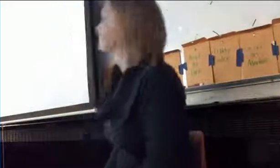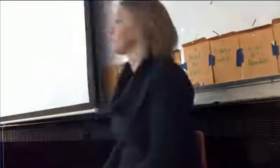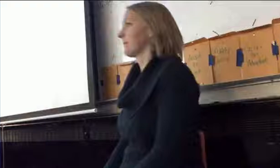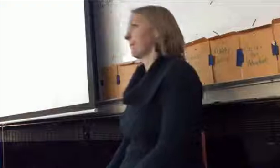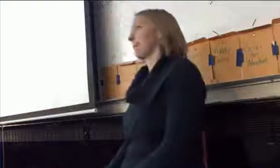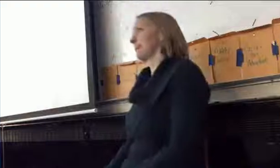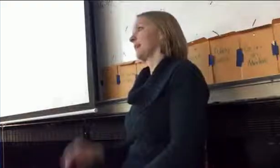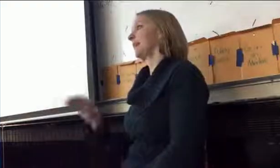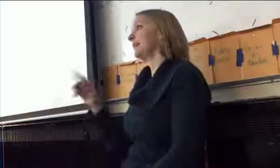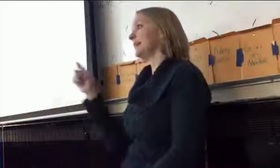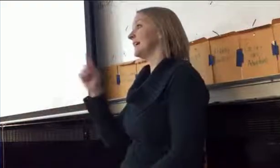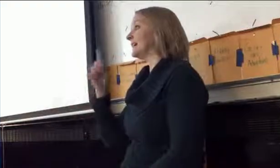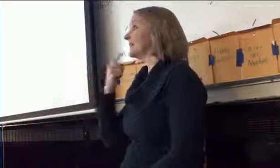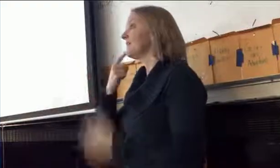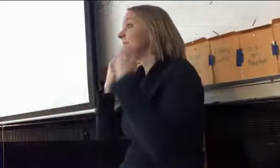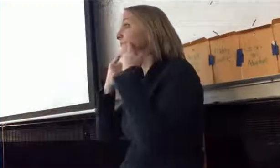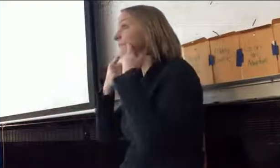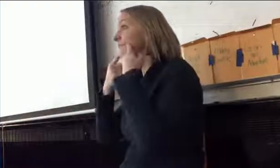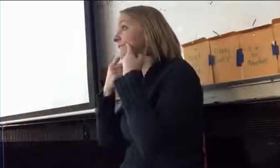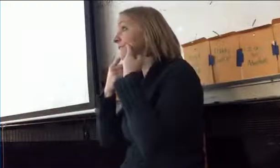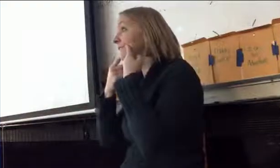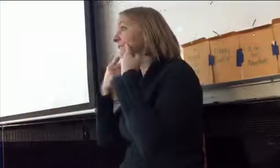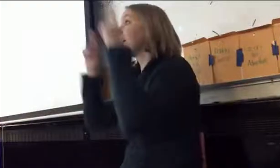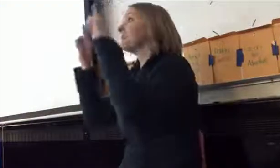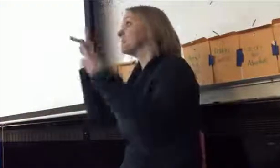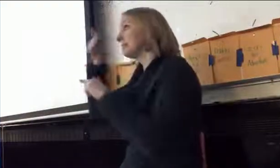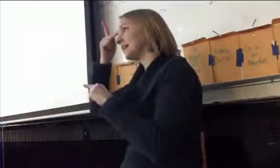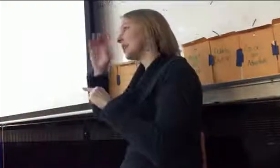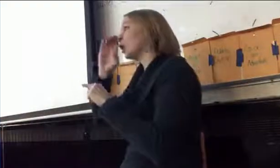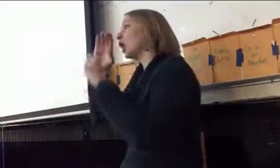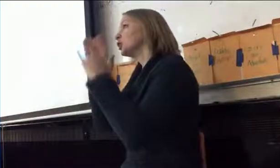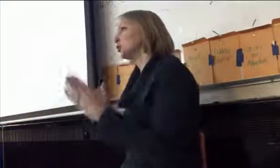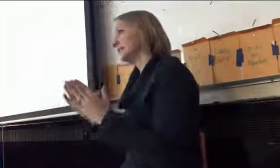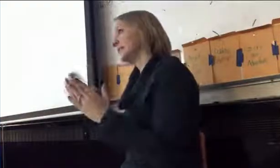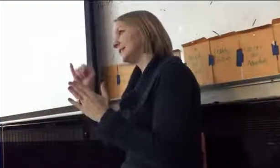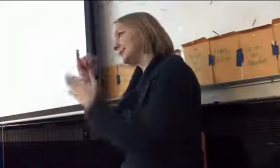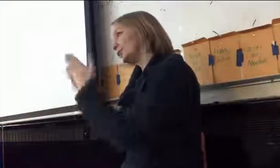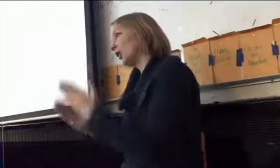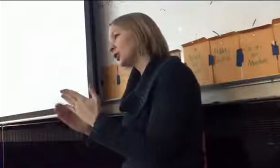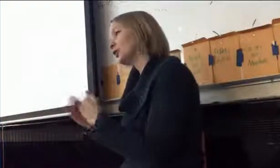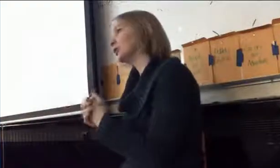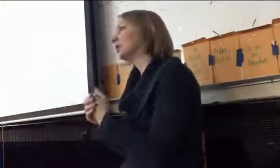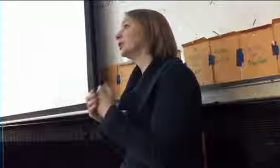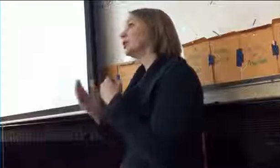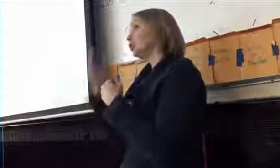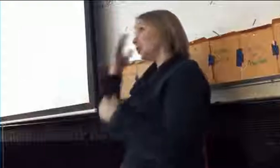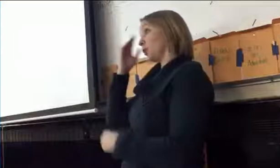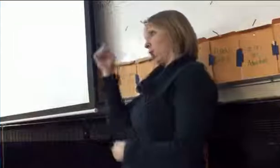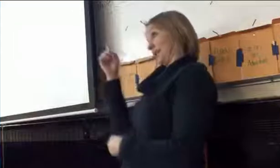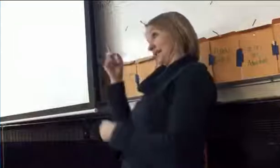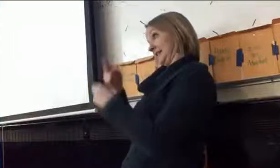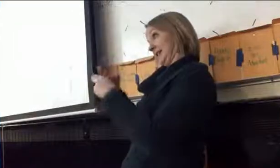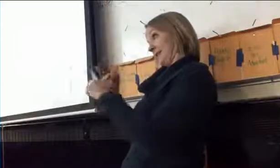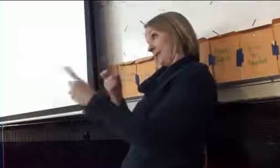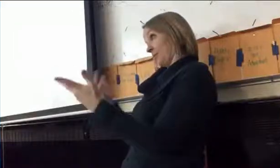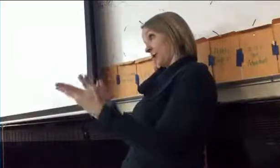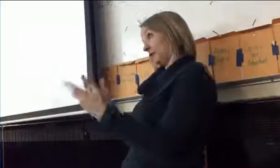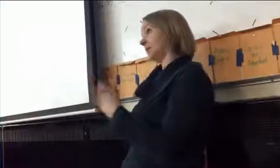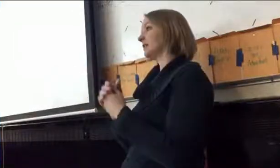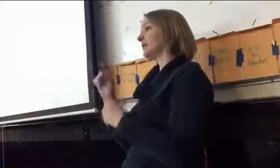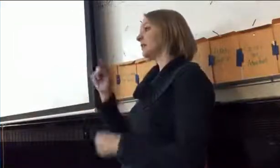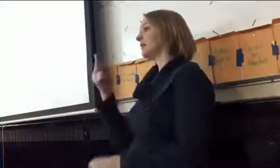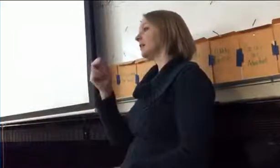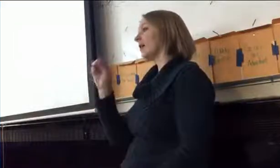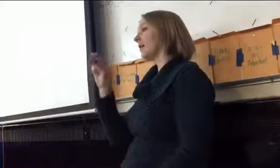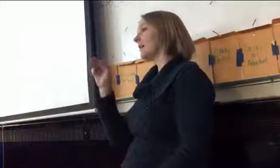political cartoonist. Thomas Nast, who you actually know from two different things. One thing that you know him from is because